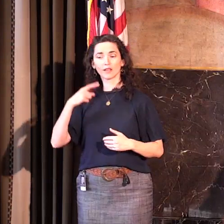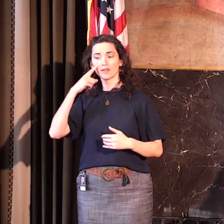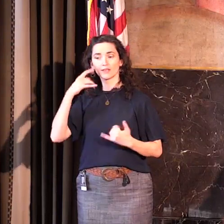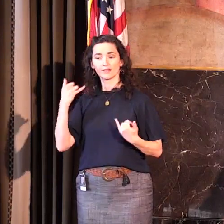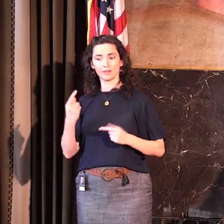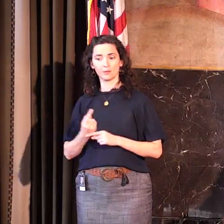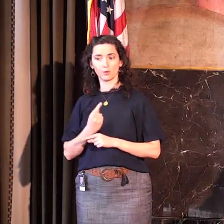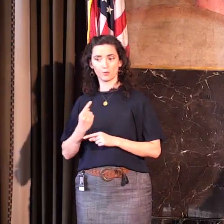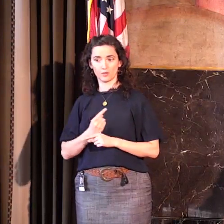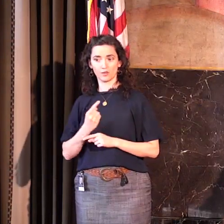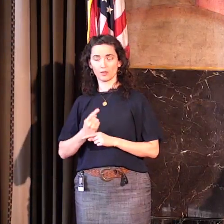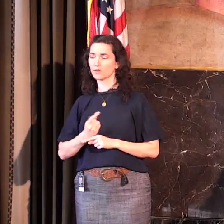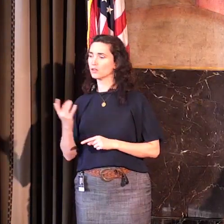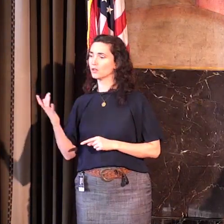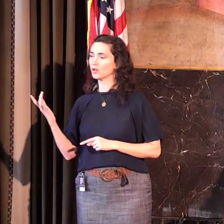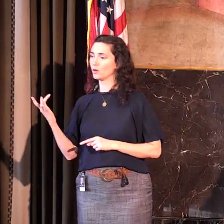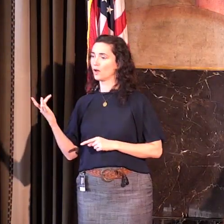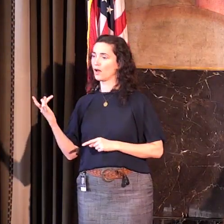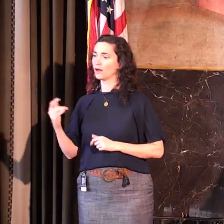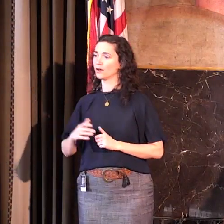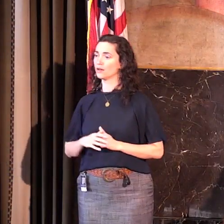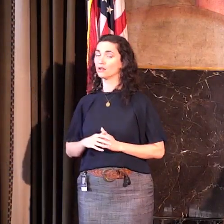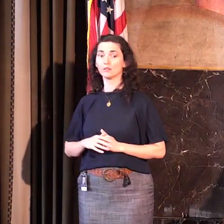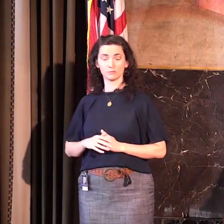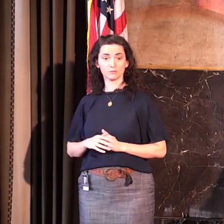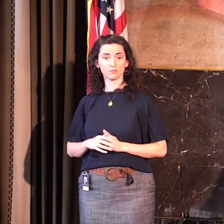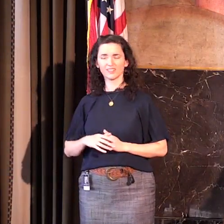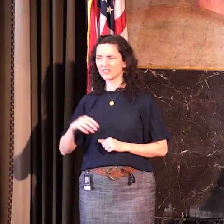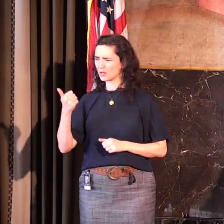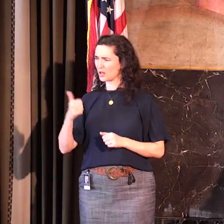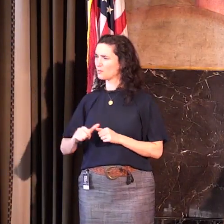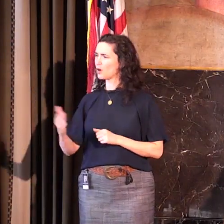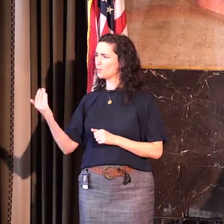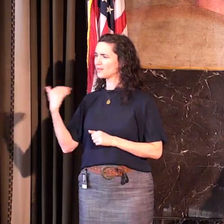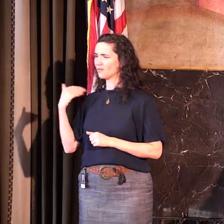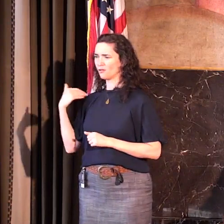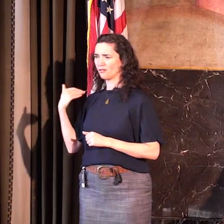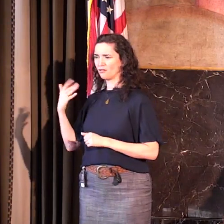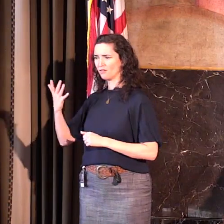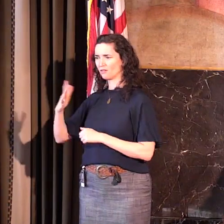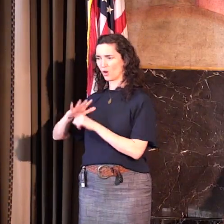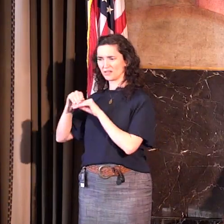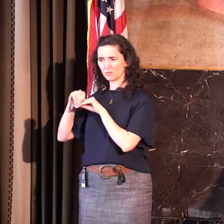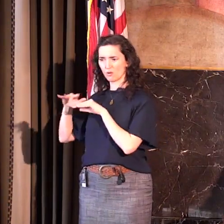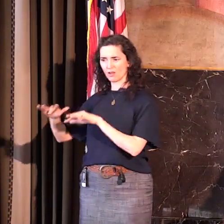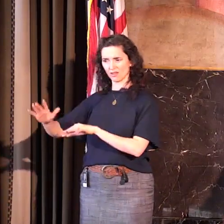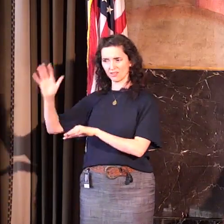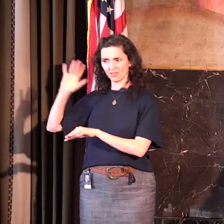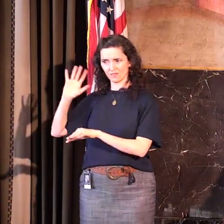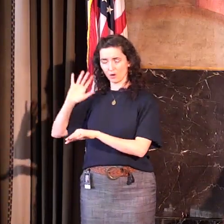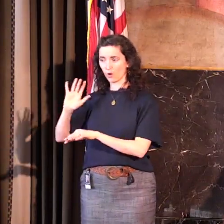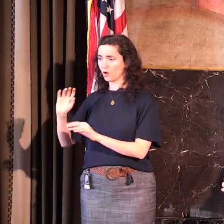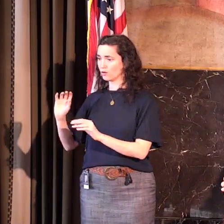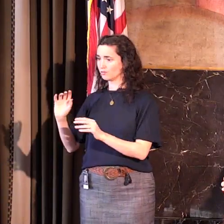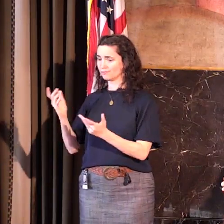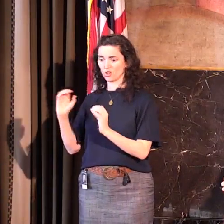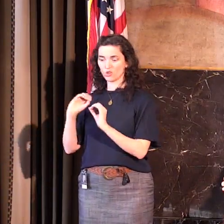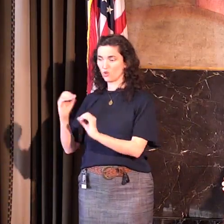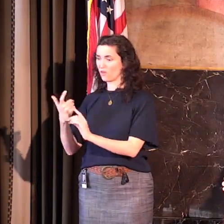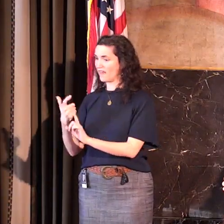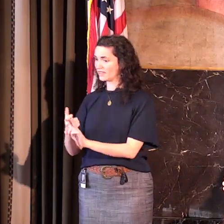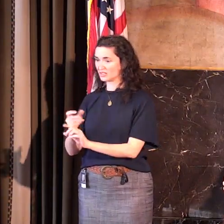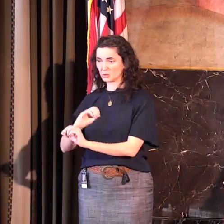now because unlike earlier in the pandemic, when vaccine was absolutely